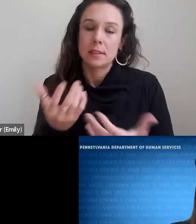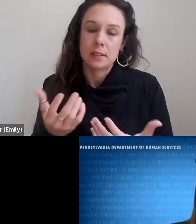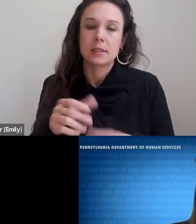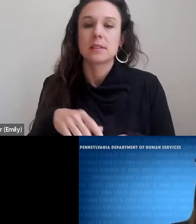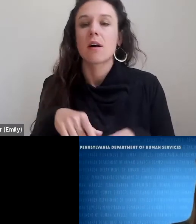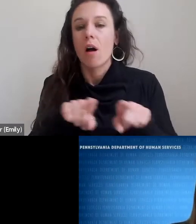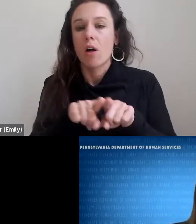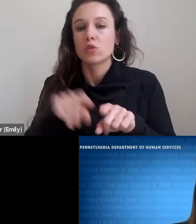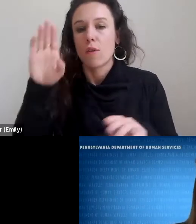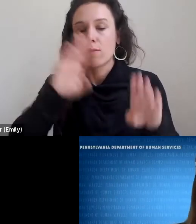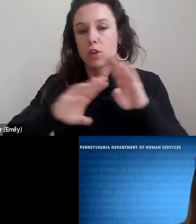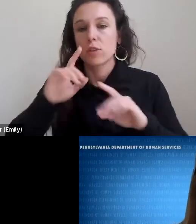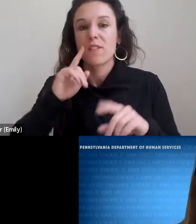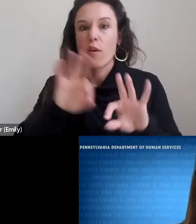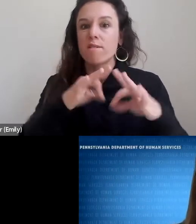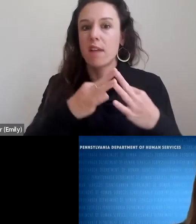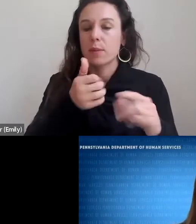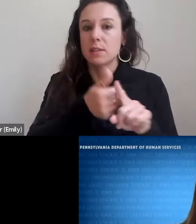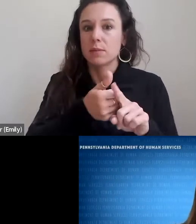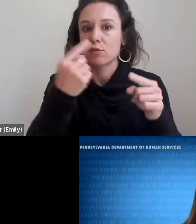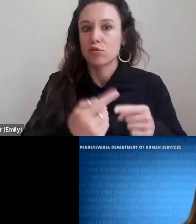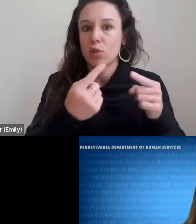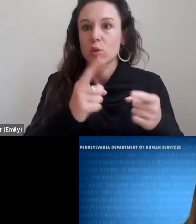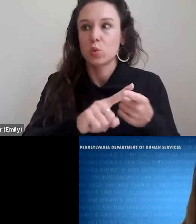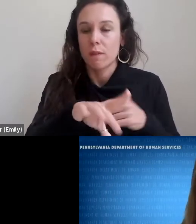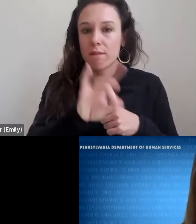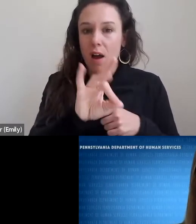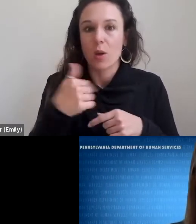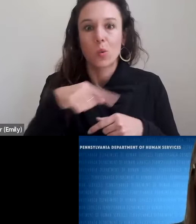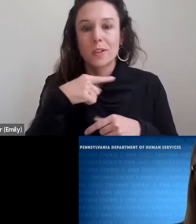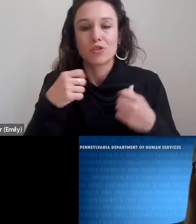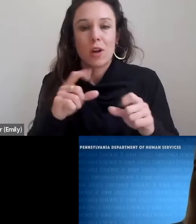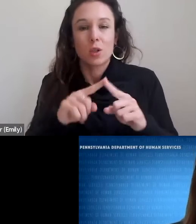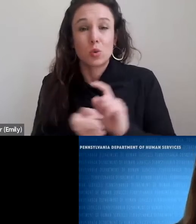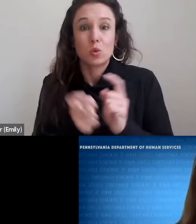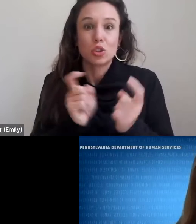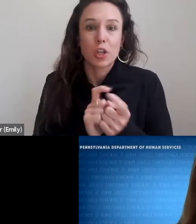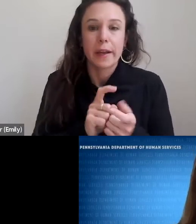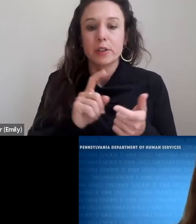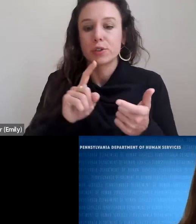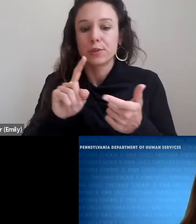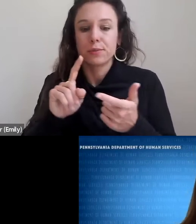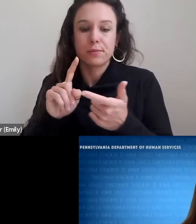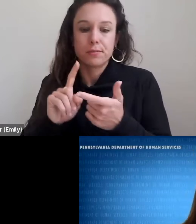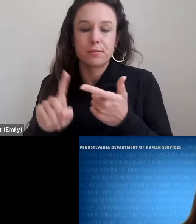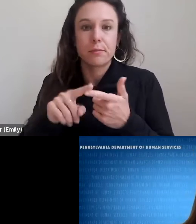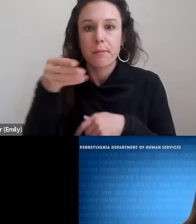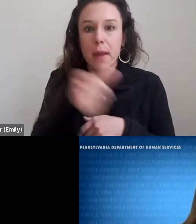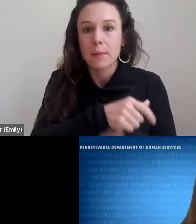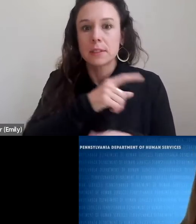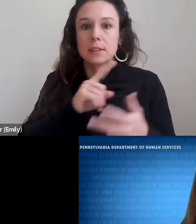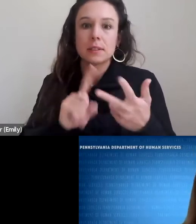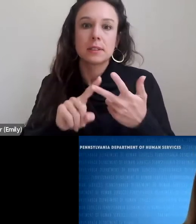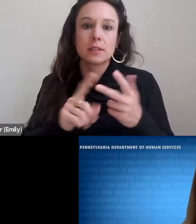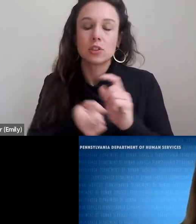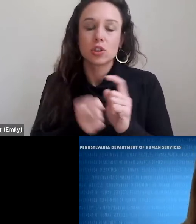sure, for families who struggle to find it. We have tried changing payment. We have tried changing,